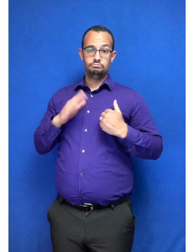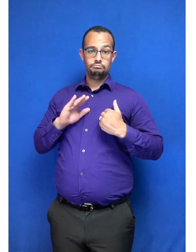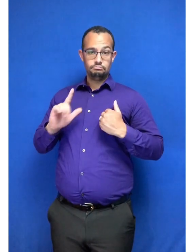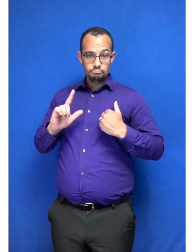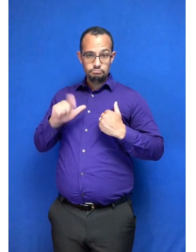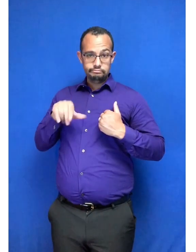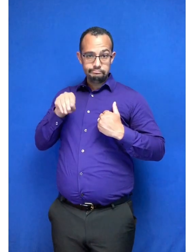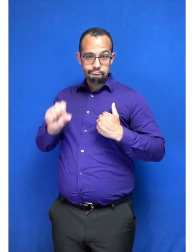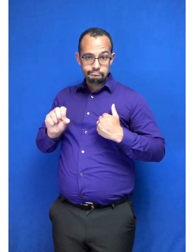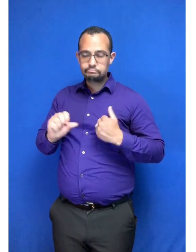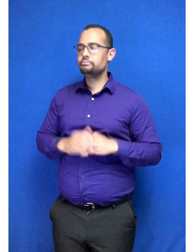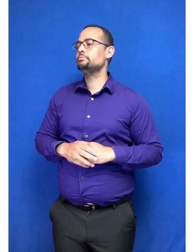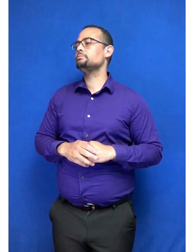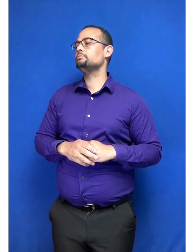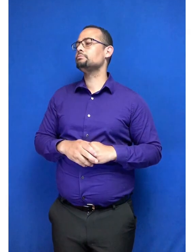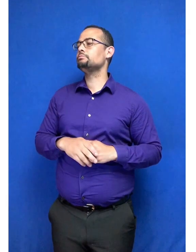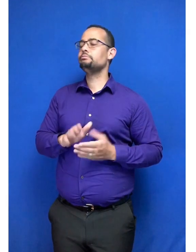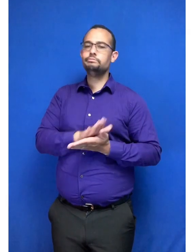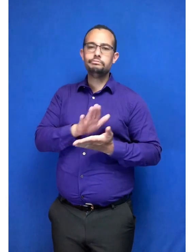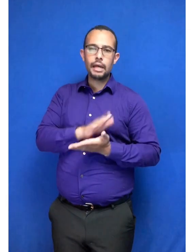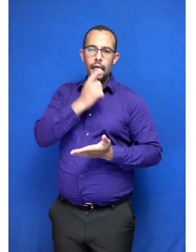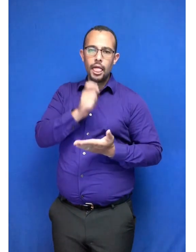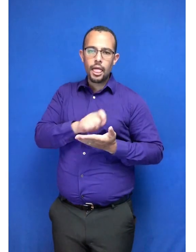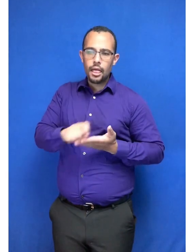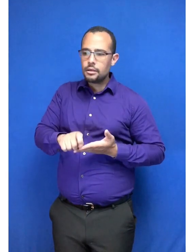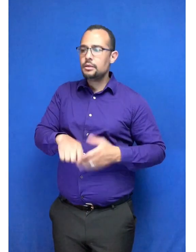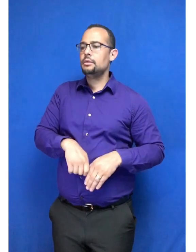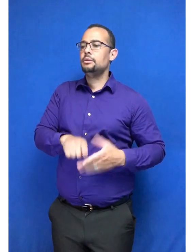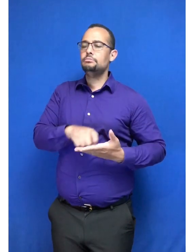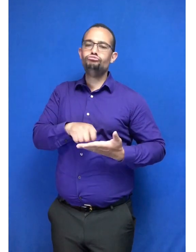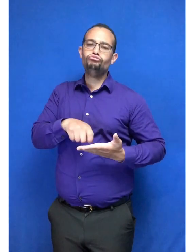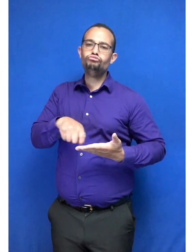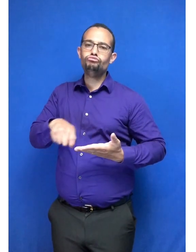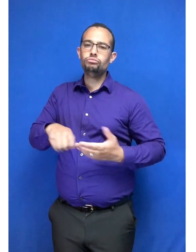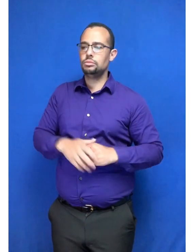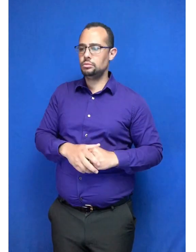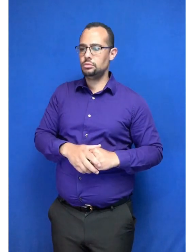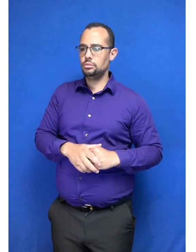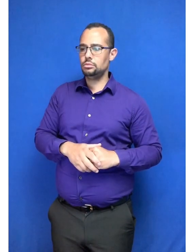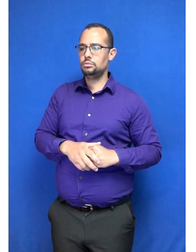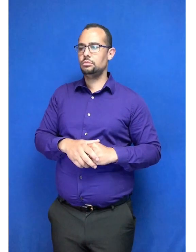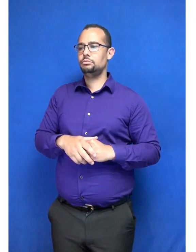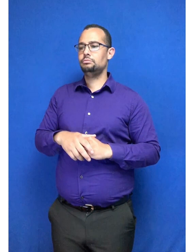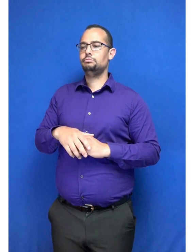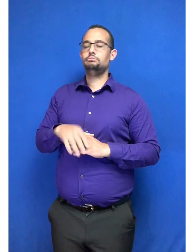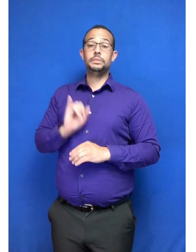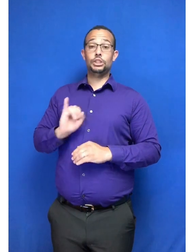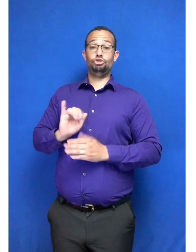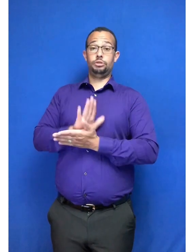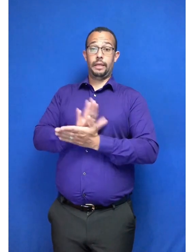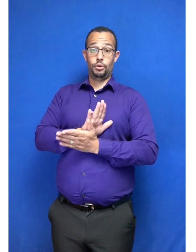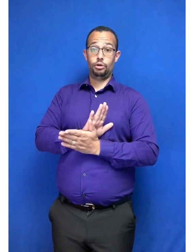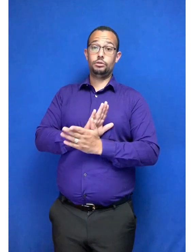Pens and paper. Insurance papers for home rent. So rent insurance, health